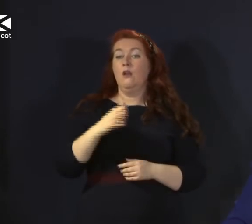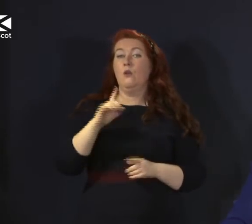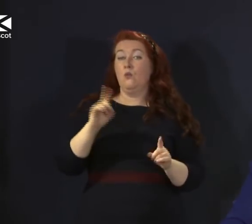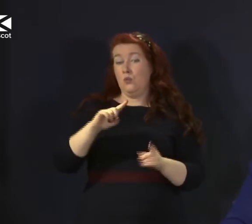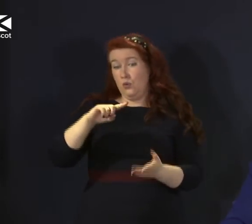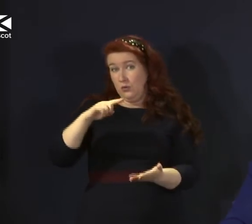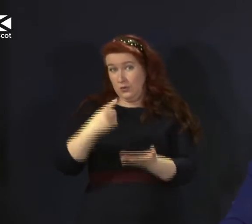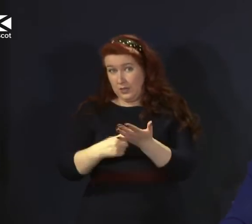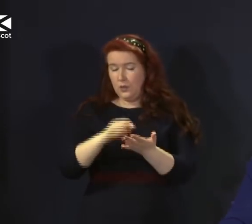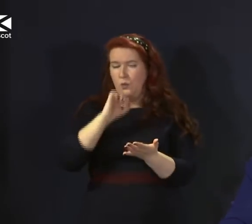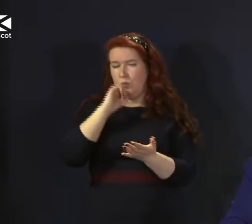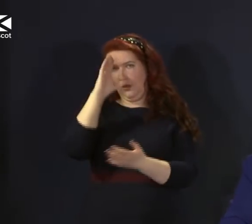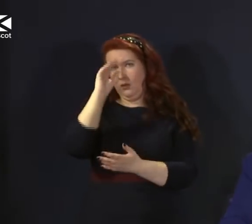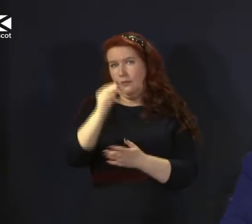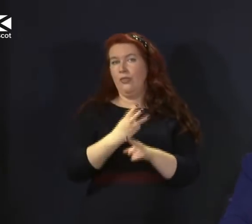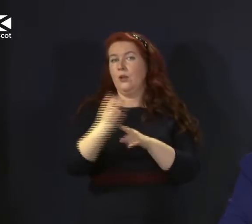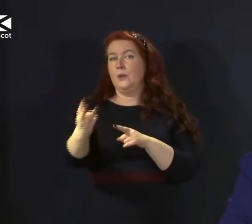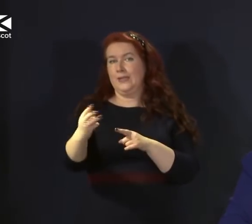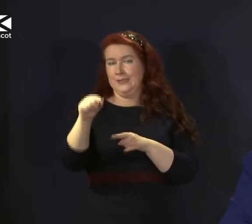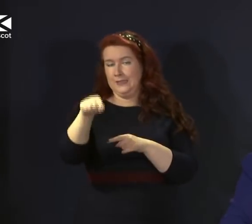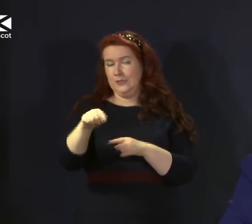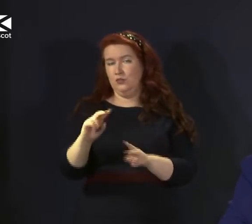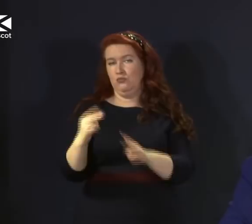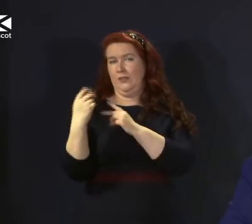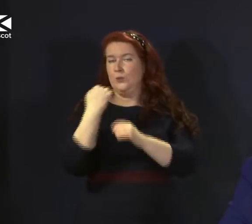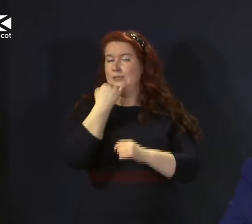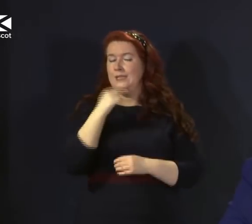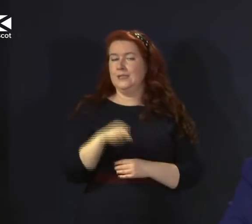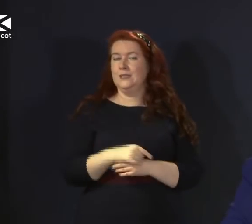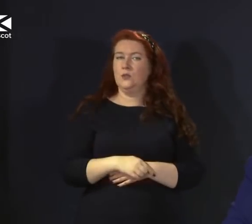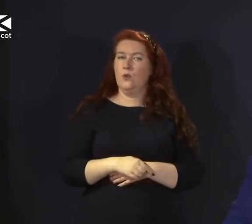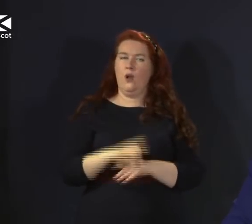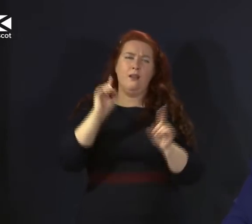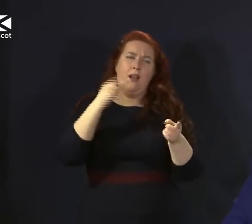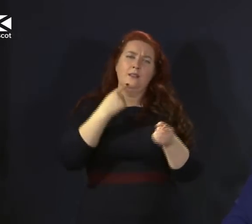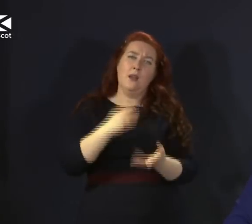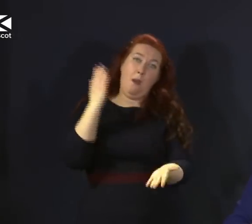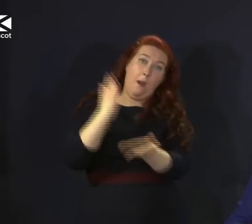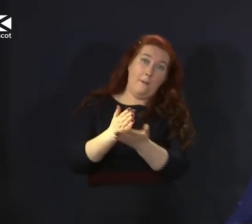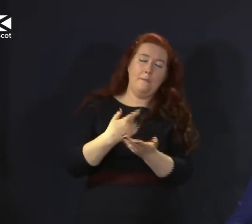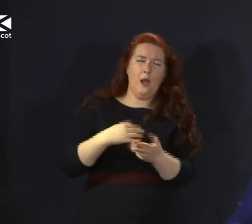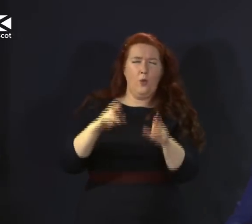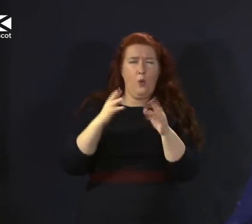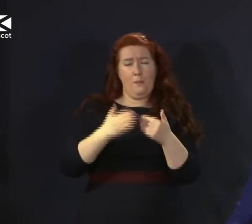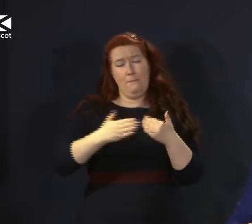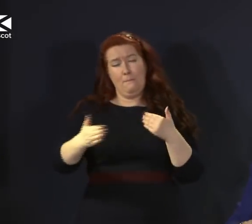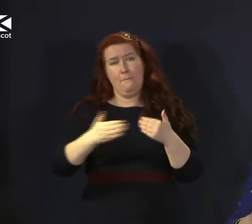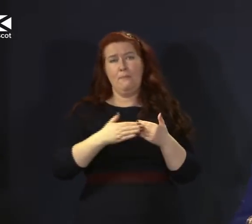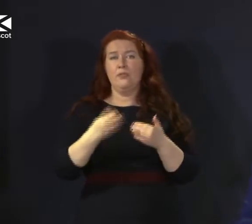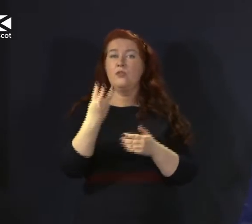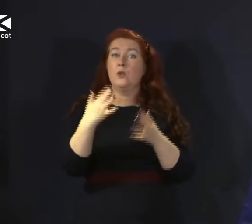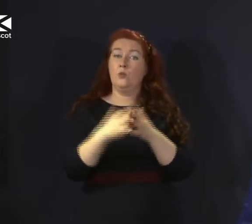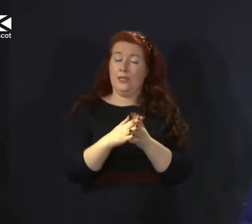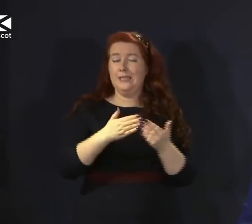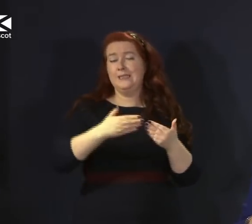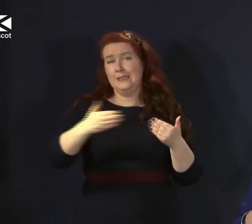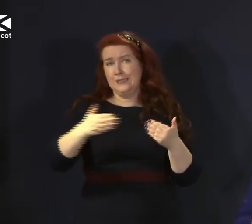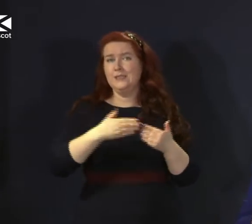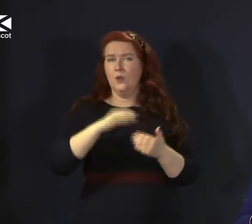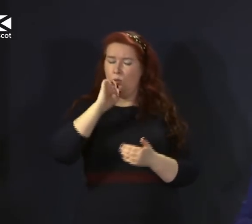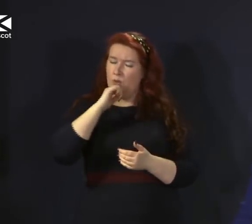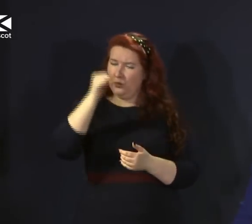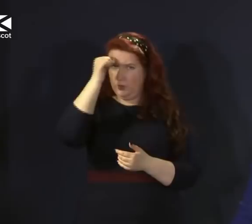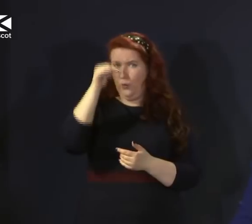that at the next review point. So I would hope, I can't be certain, but I would hope that over that kind of timescale, we will see